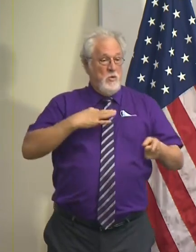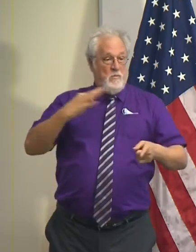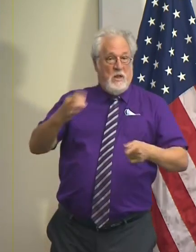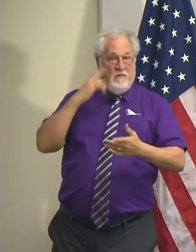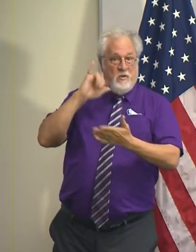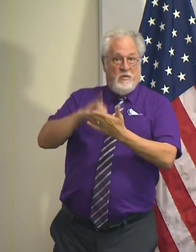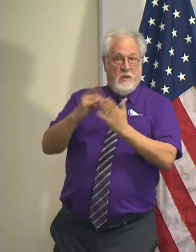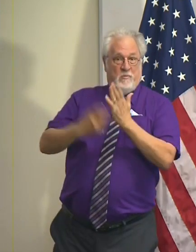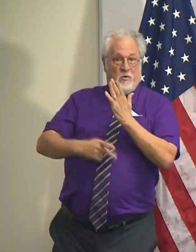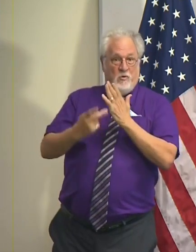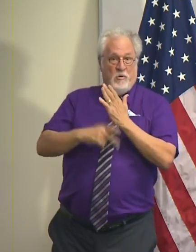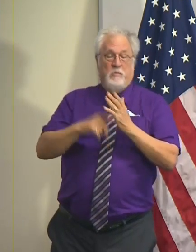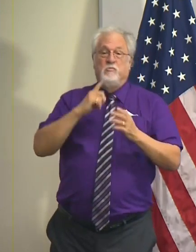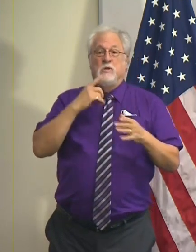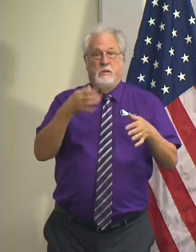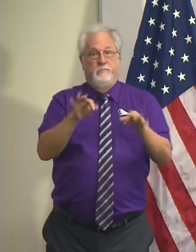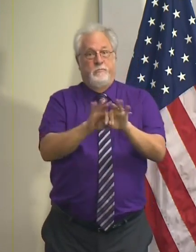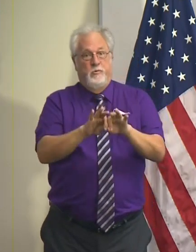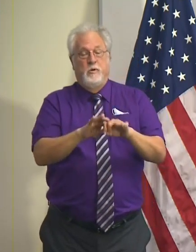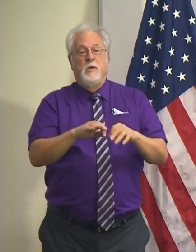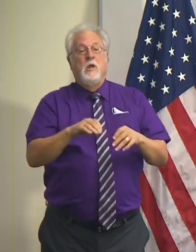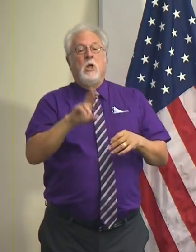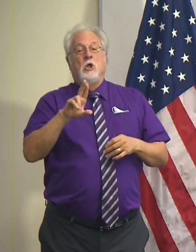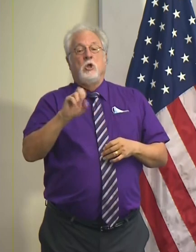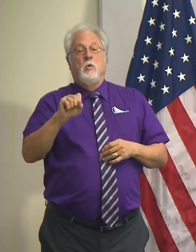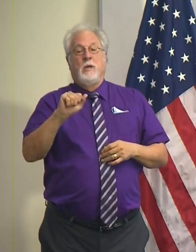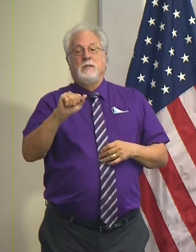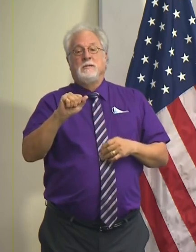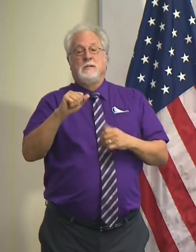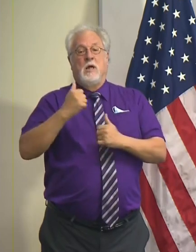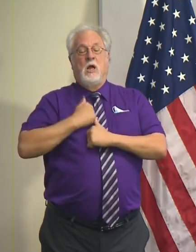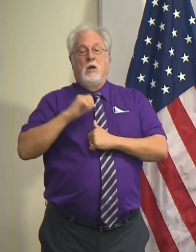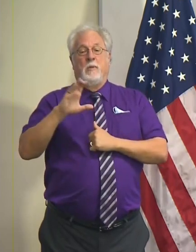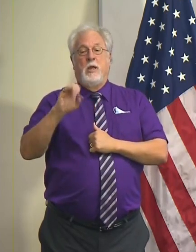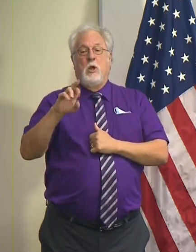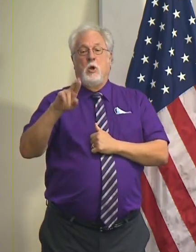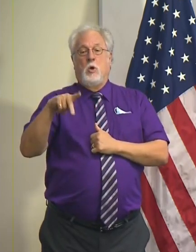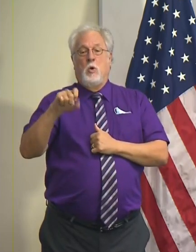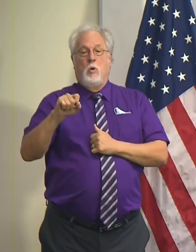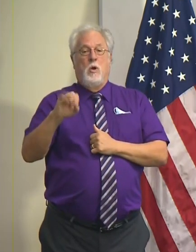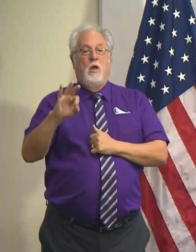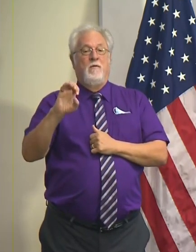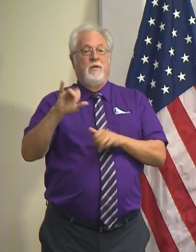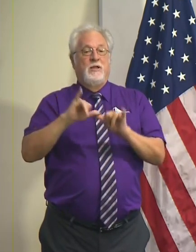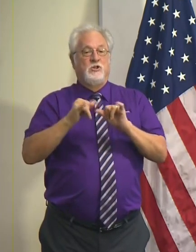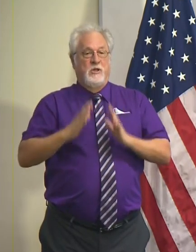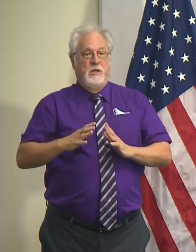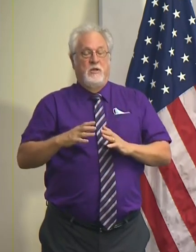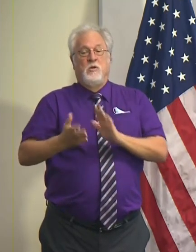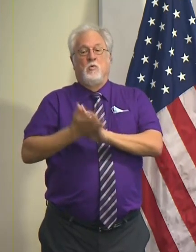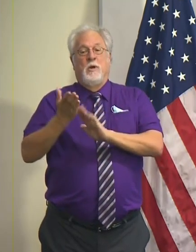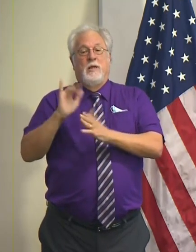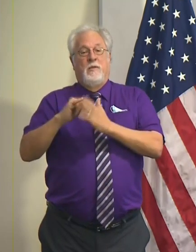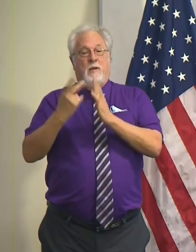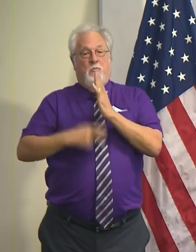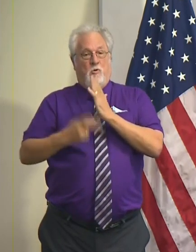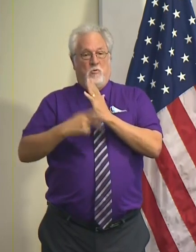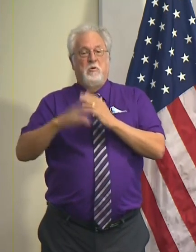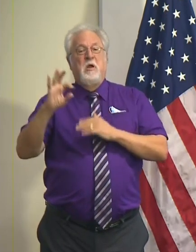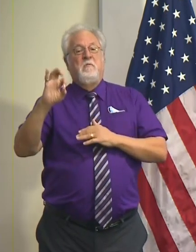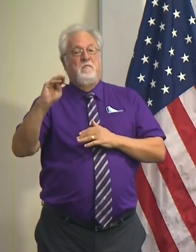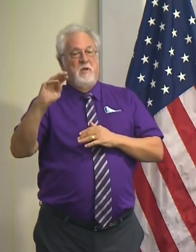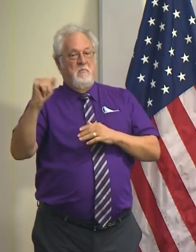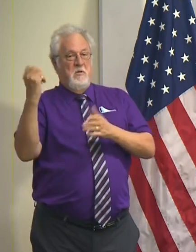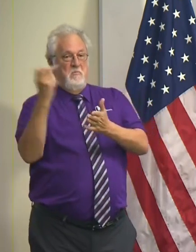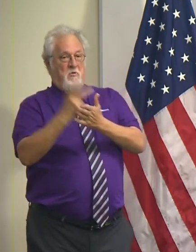for that program, which is incredibly important. The U.S. Army Corps of Engineers is running this program. They've been tasked by FEMA to do it.